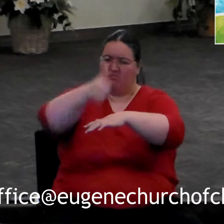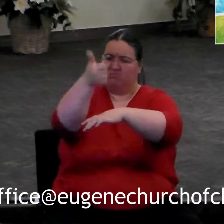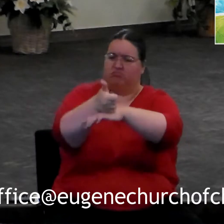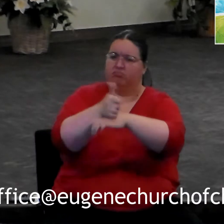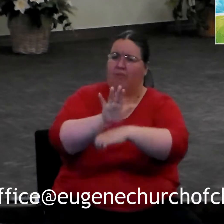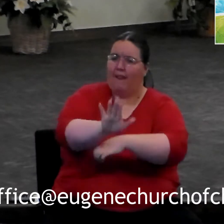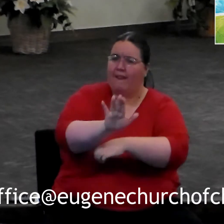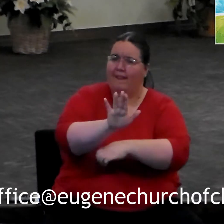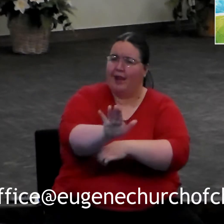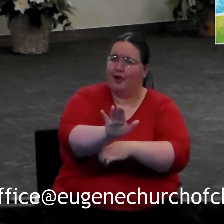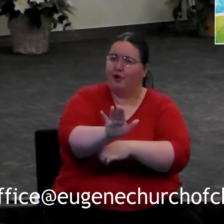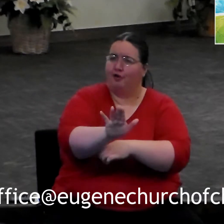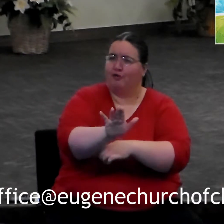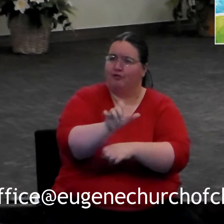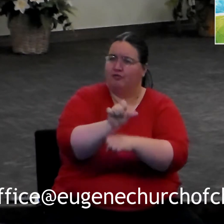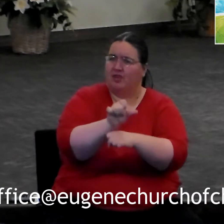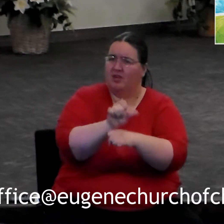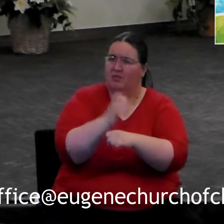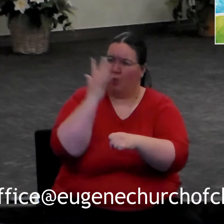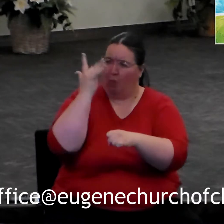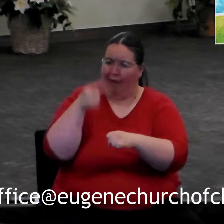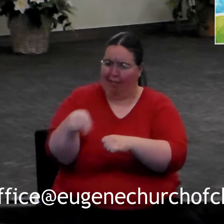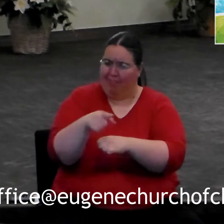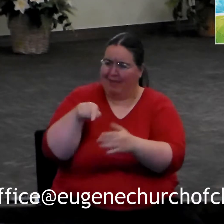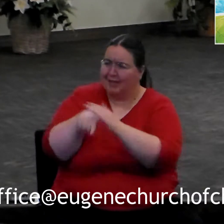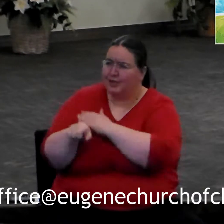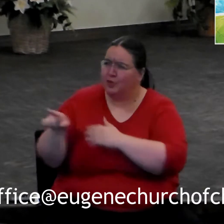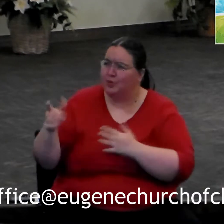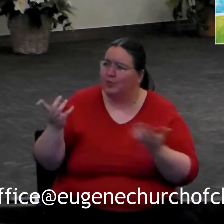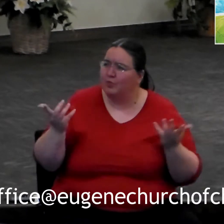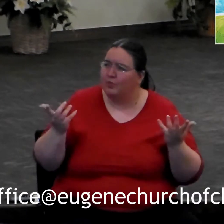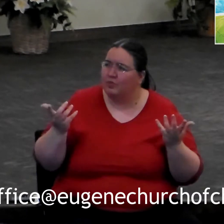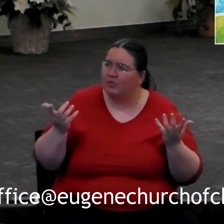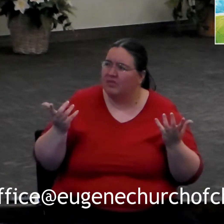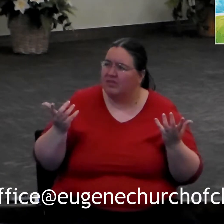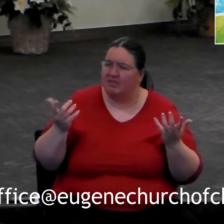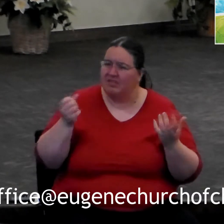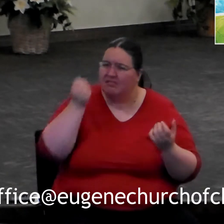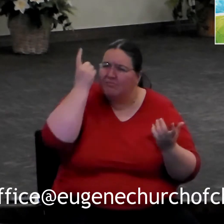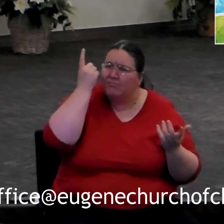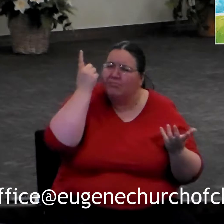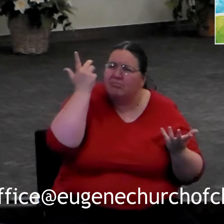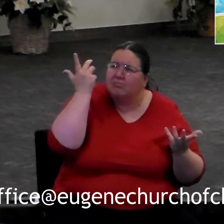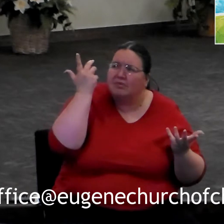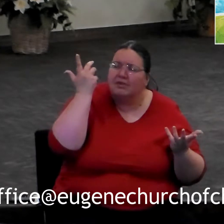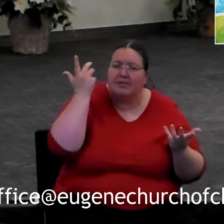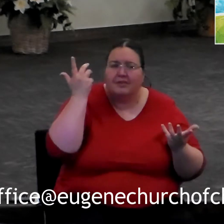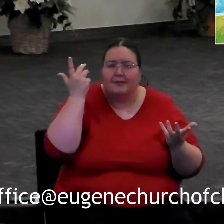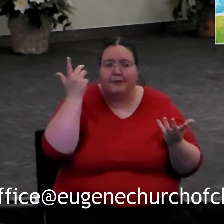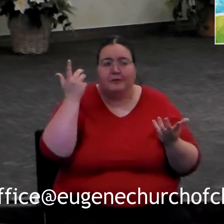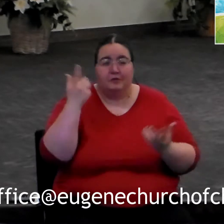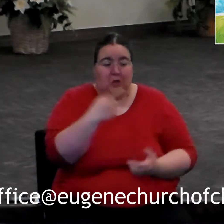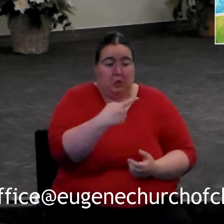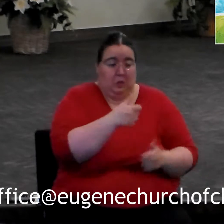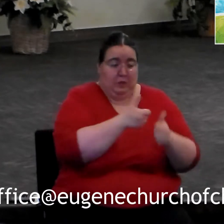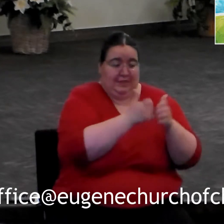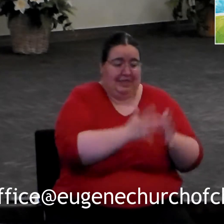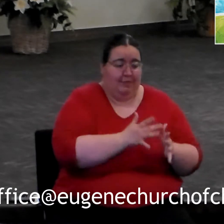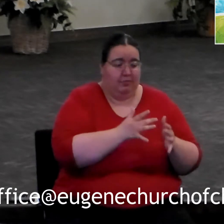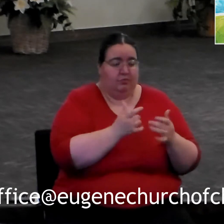the one that lead you to your death? It doesn't make any sense. And as they tried to process all of this, it did not make human sense